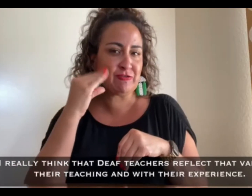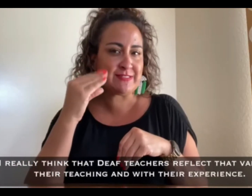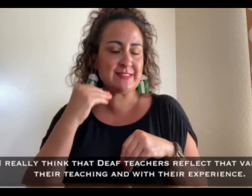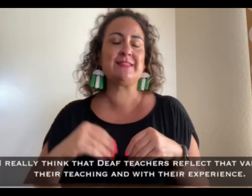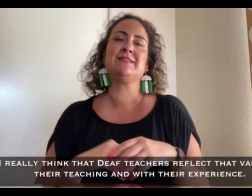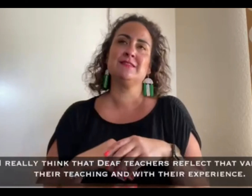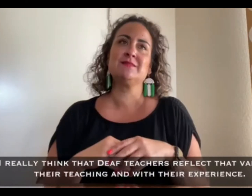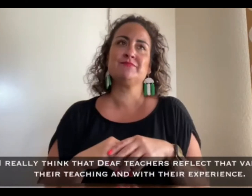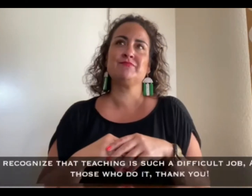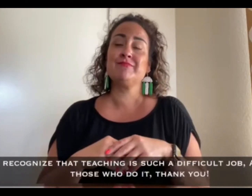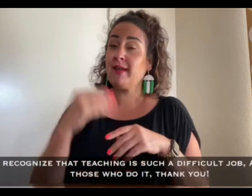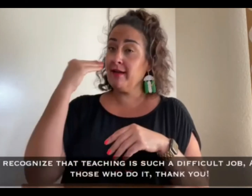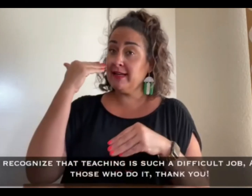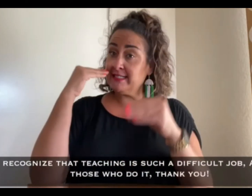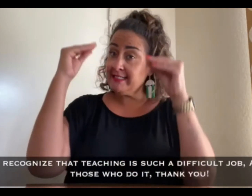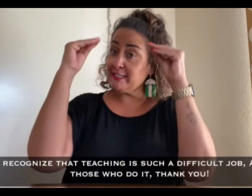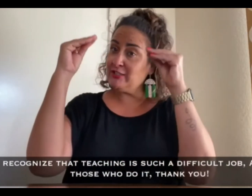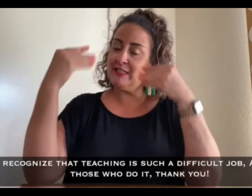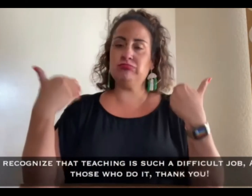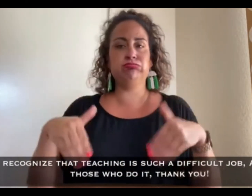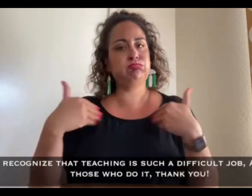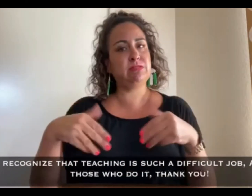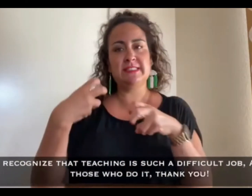I recognize that teaching is such a difficult job, and to those